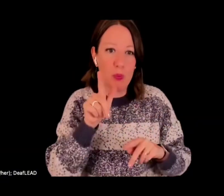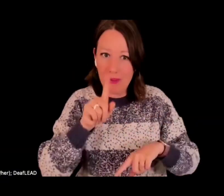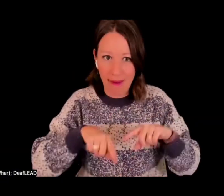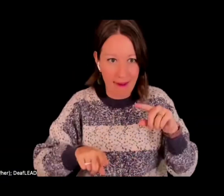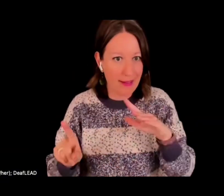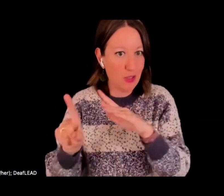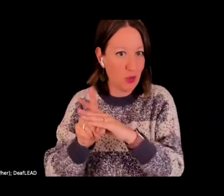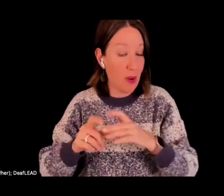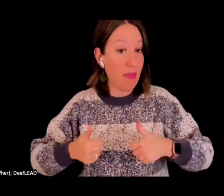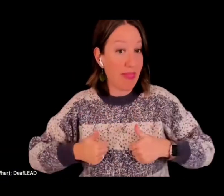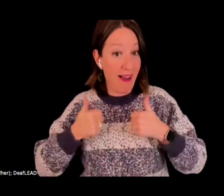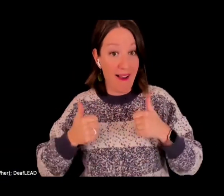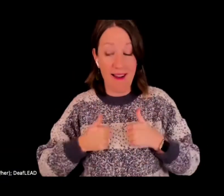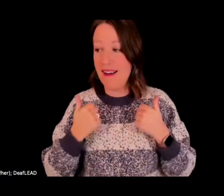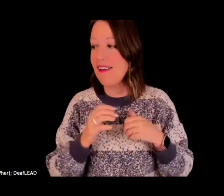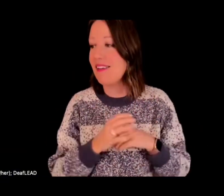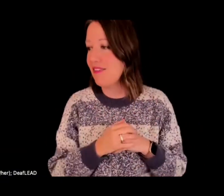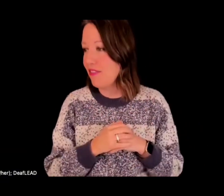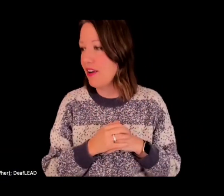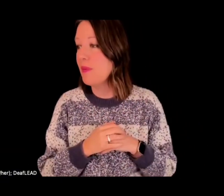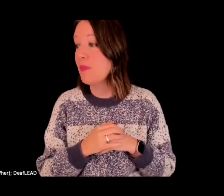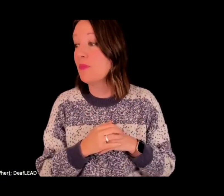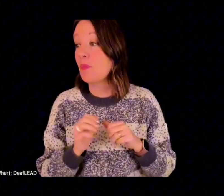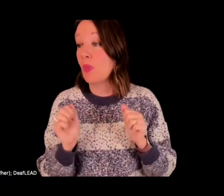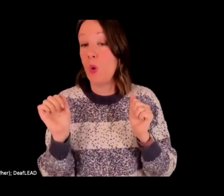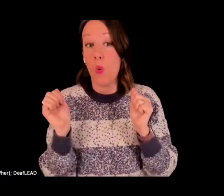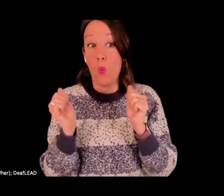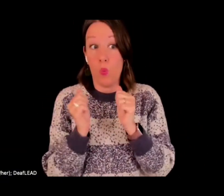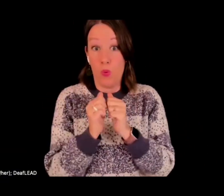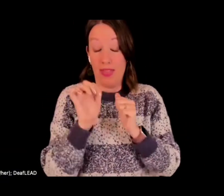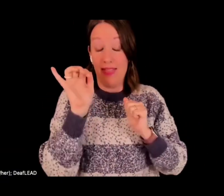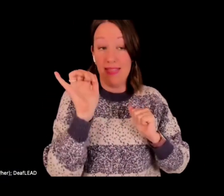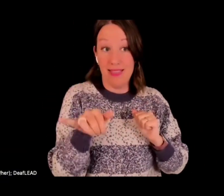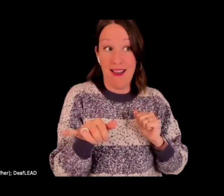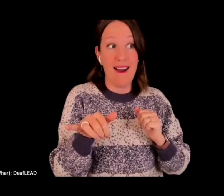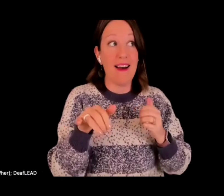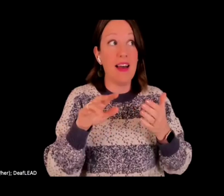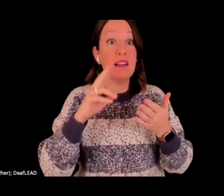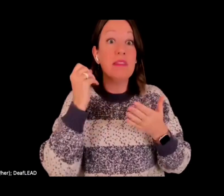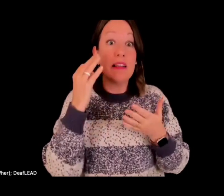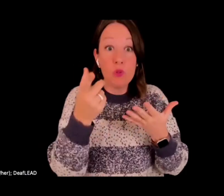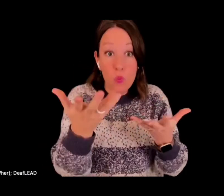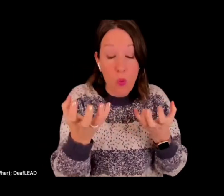We will be recording the session for people who can't attend in person.